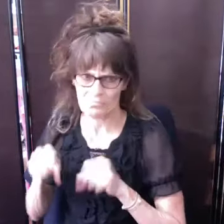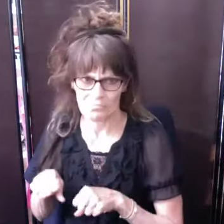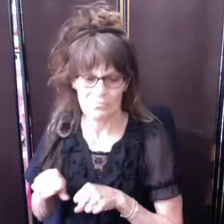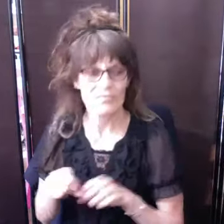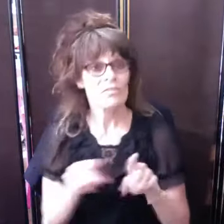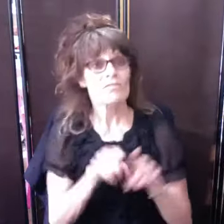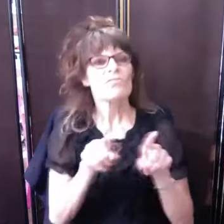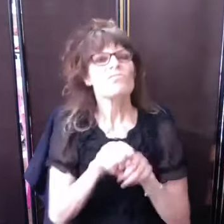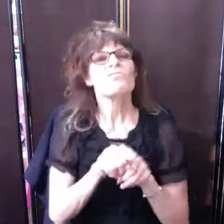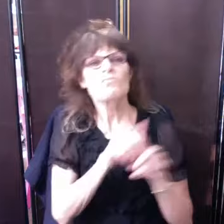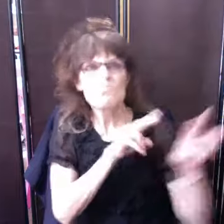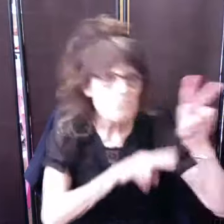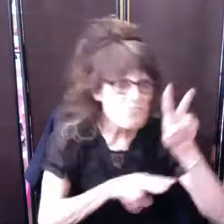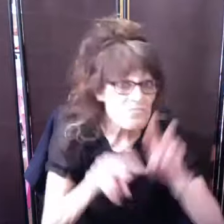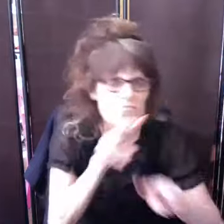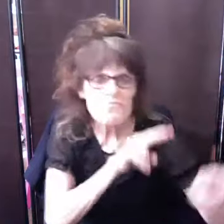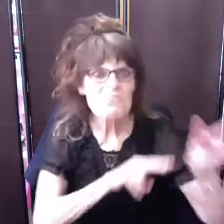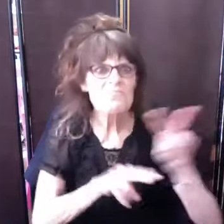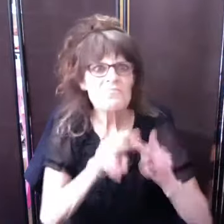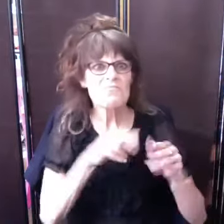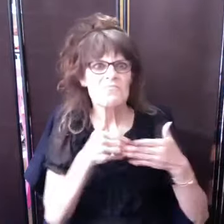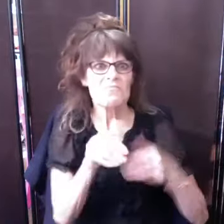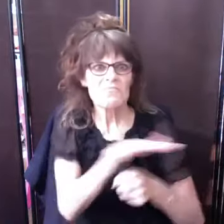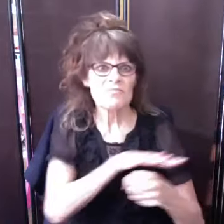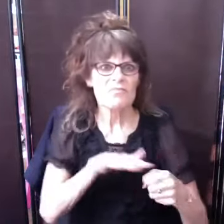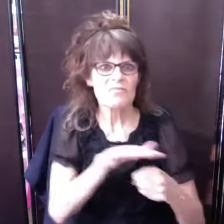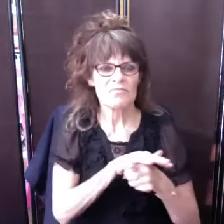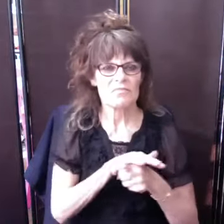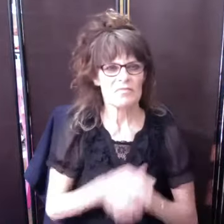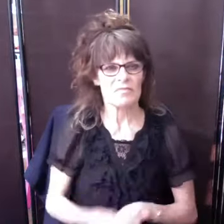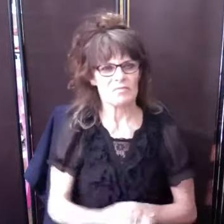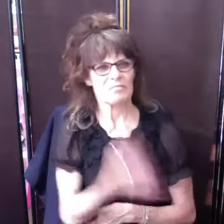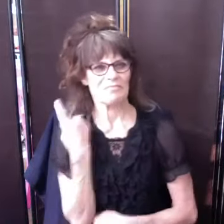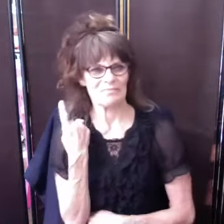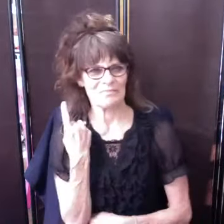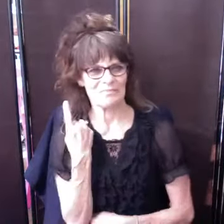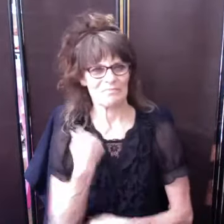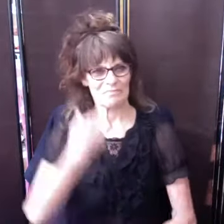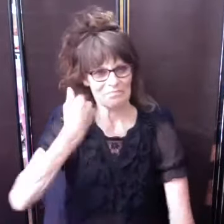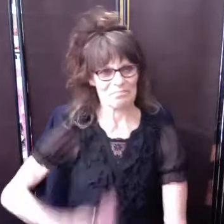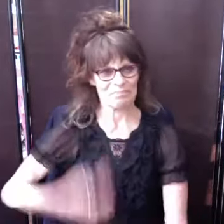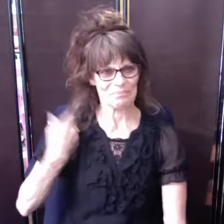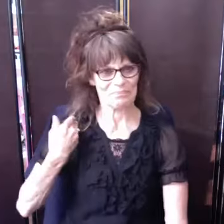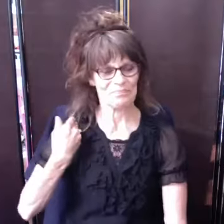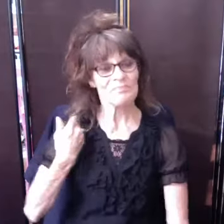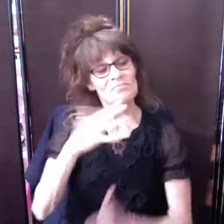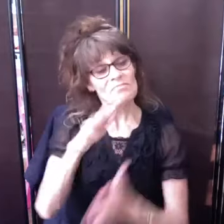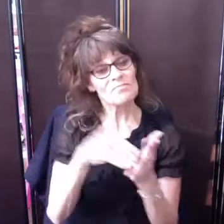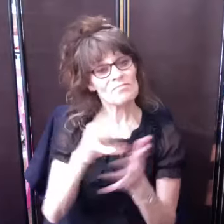This was long before Crime Watch, but she had her Crime Watch of one. And this is mid to late 60s. There was a little bit of anarchy and unrest in the